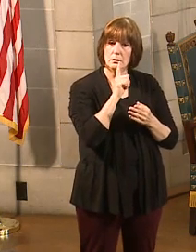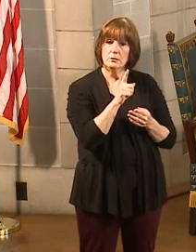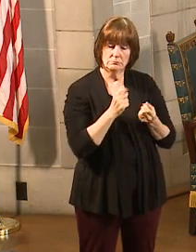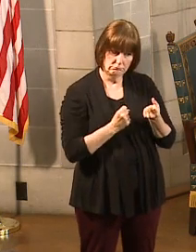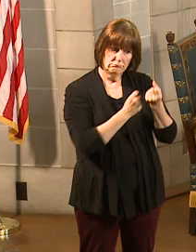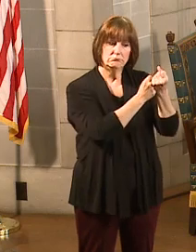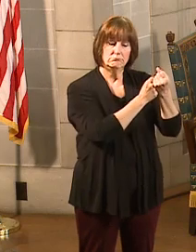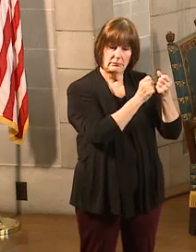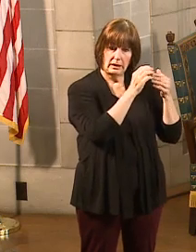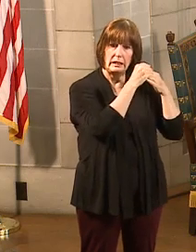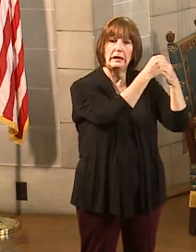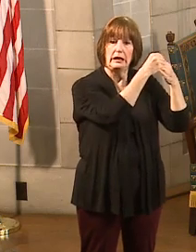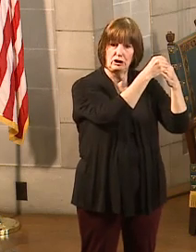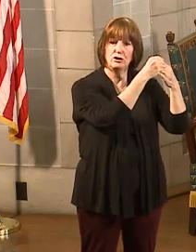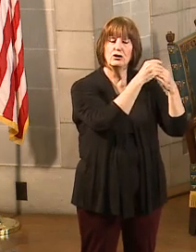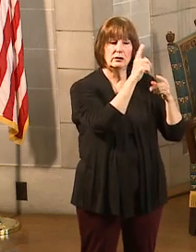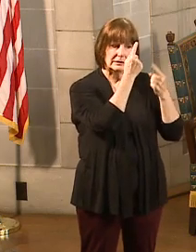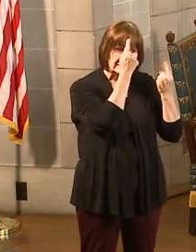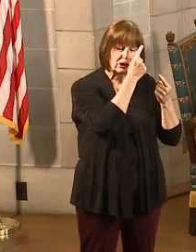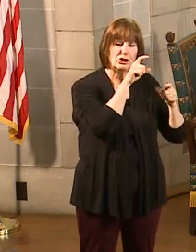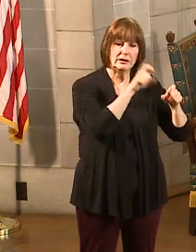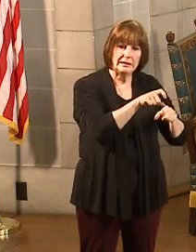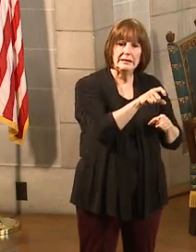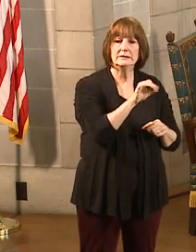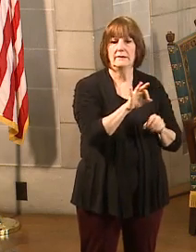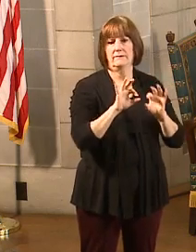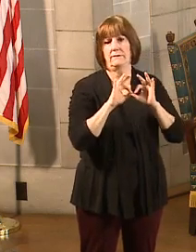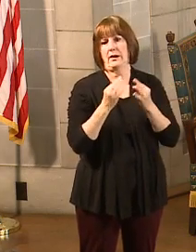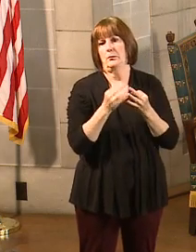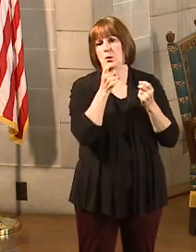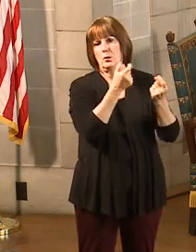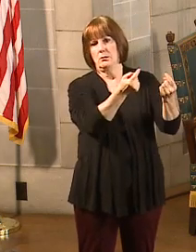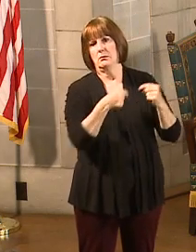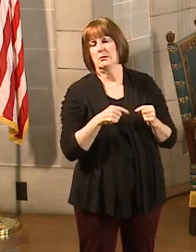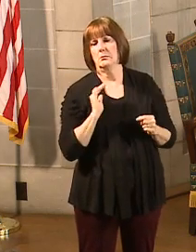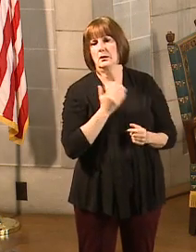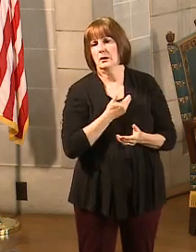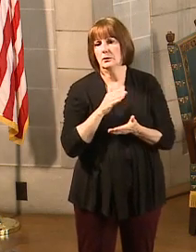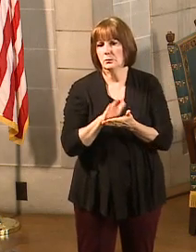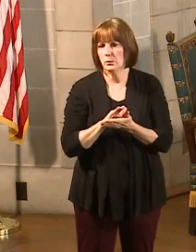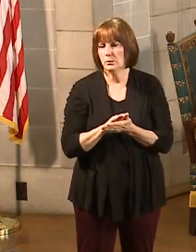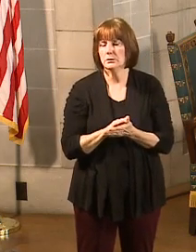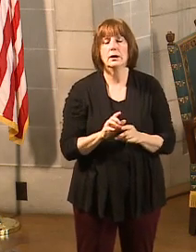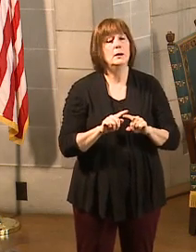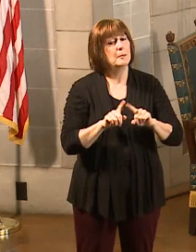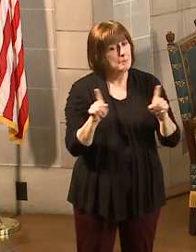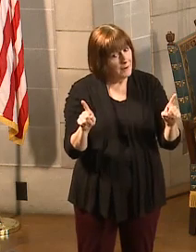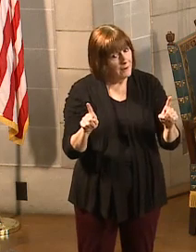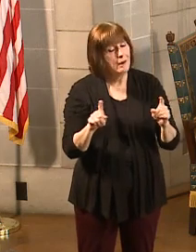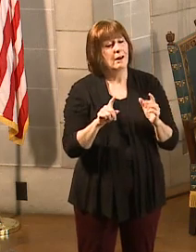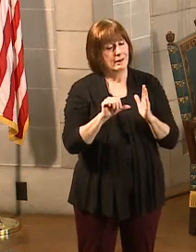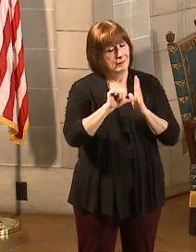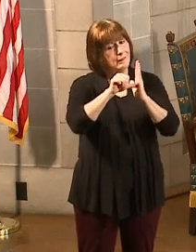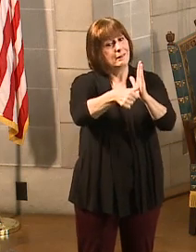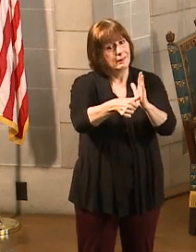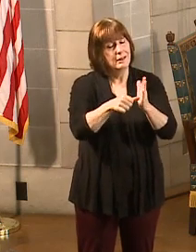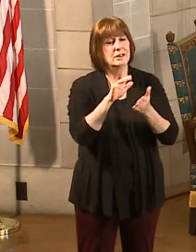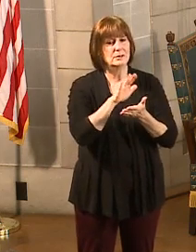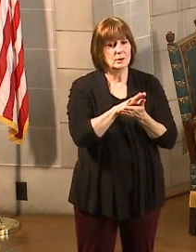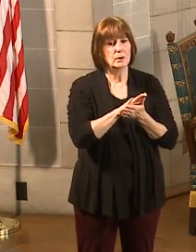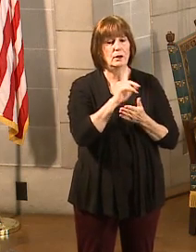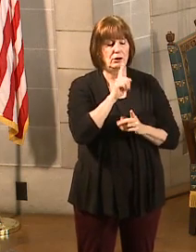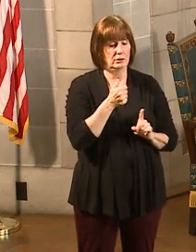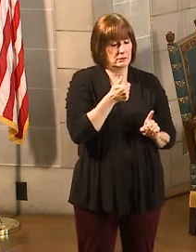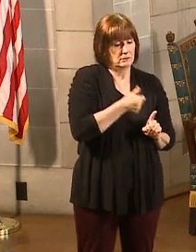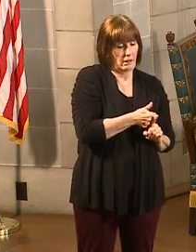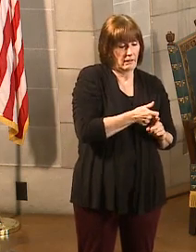leadership as they consider the needs of the families that go to our schools. However, it is important to stress that our schools largely